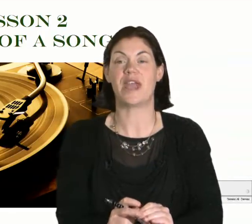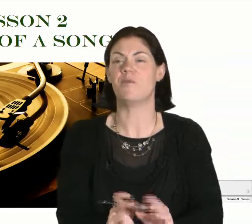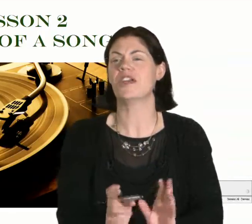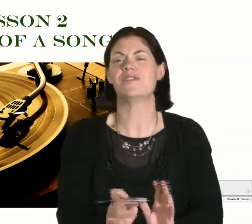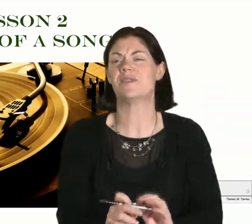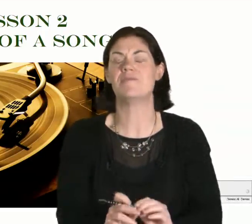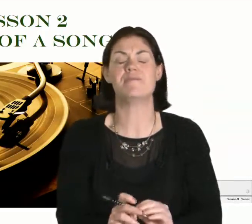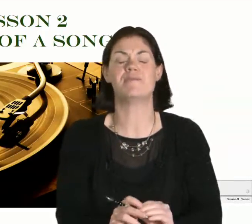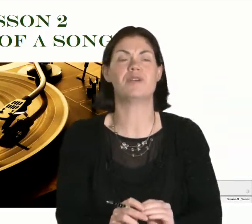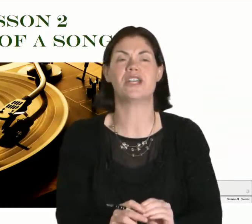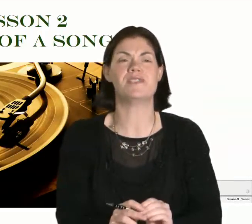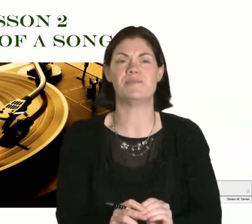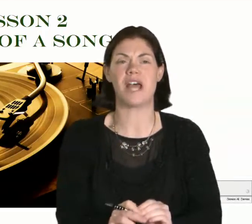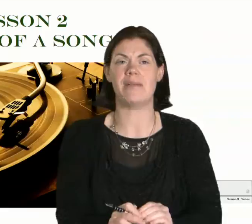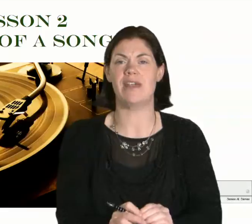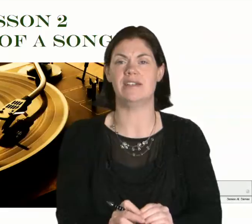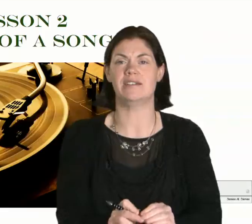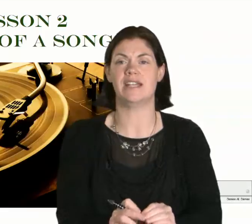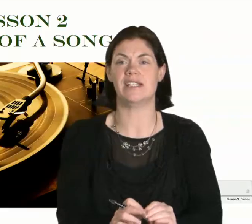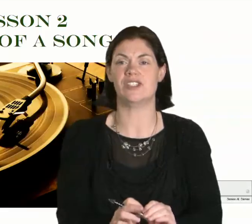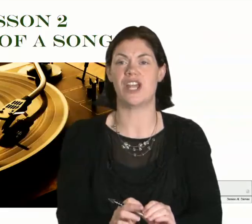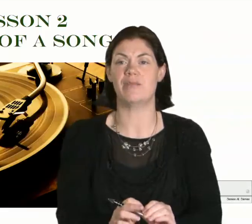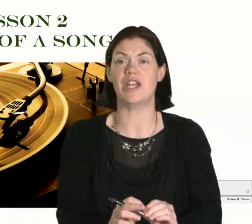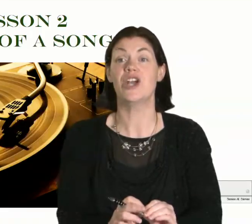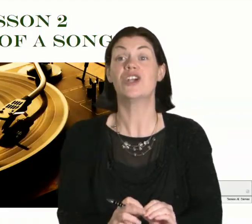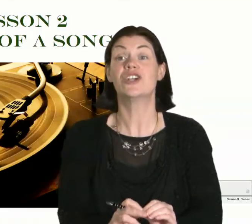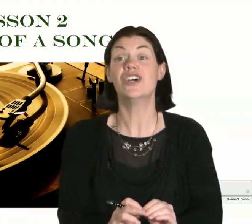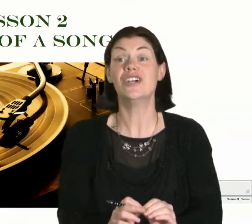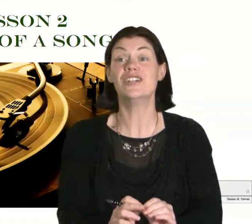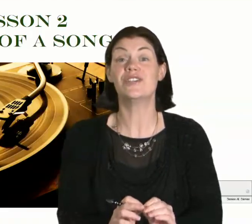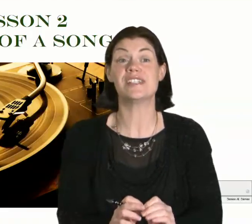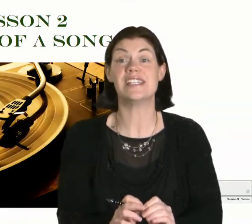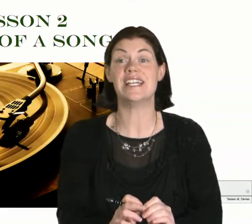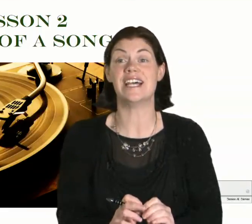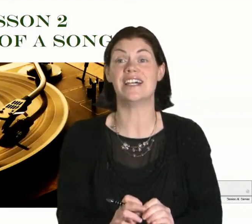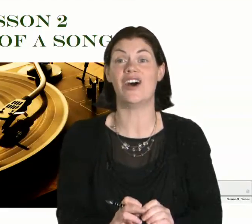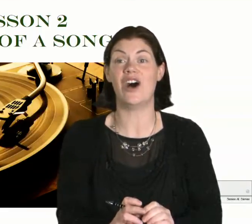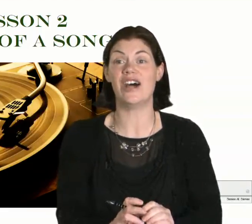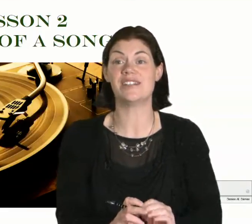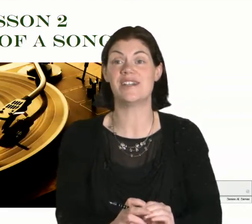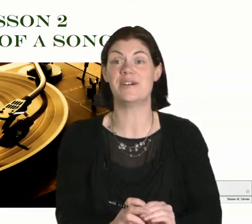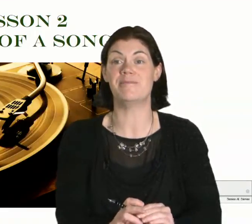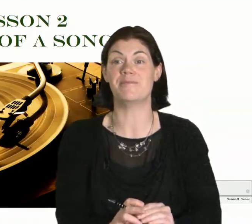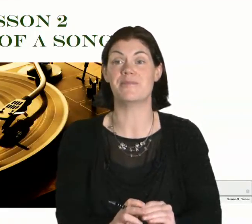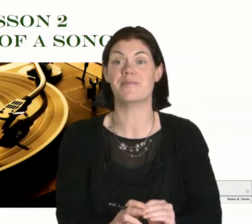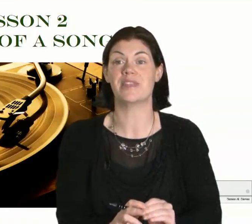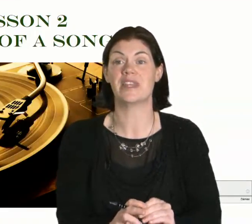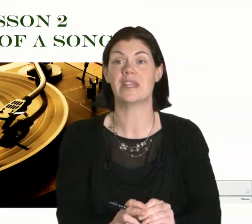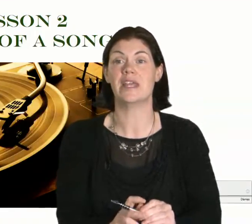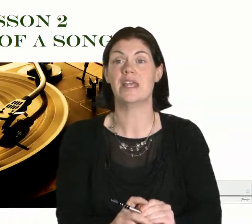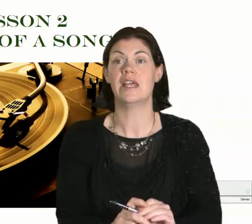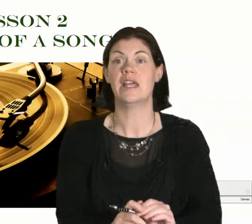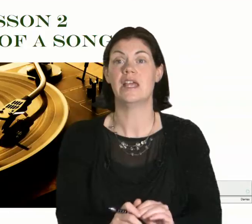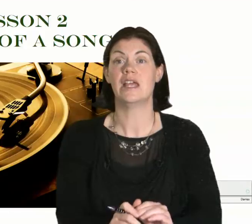That's okay. We'll give some time then, ladies and gentlemen. Good, Christina. Awesome.